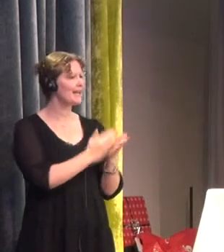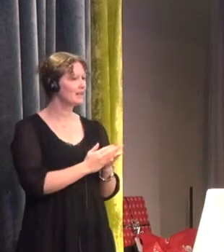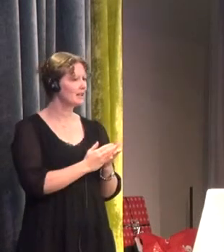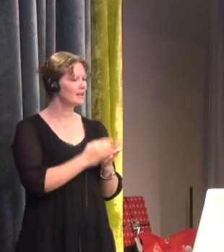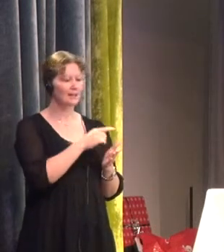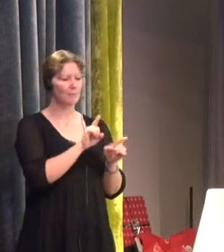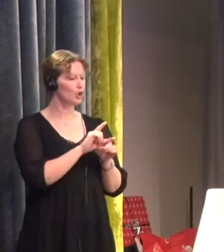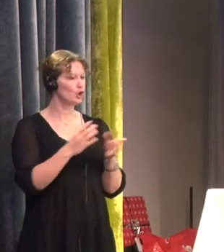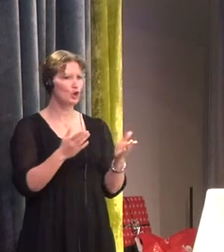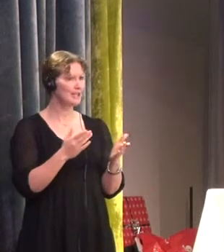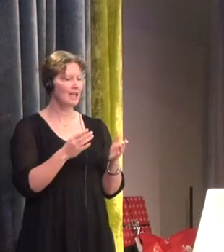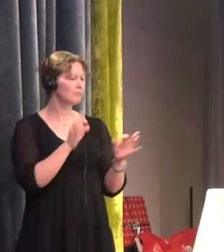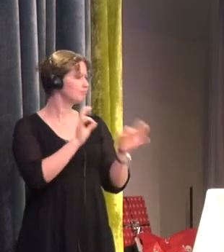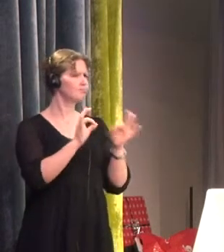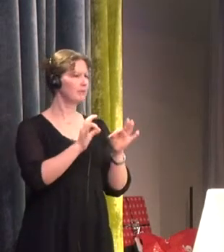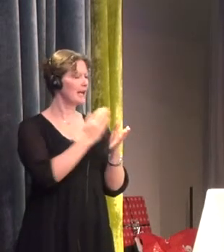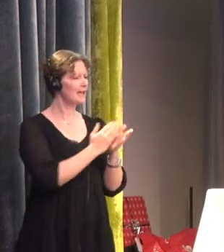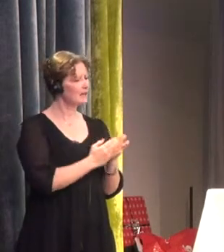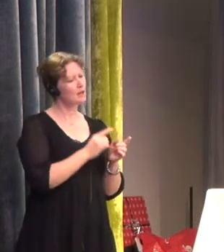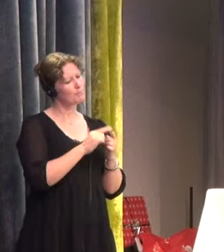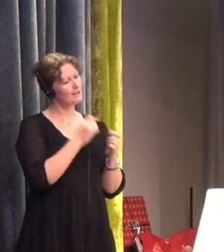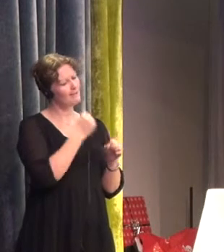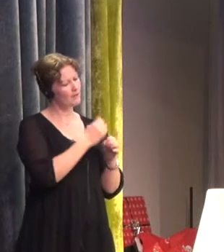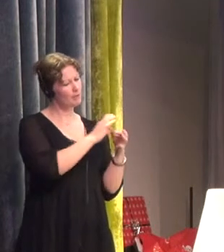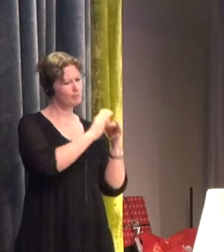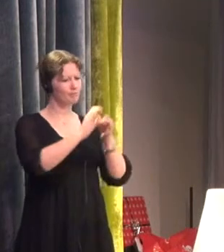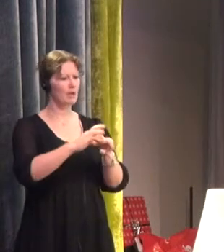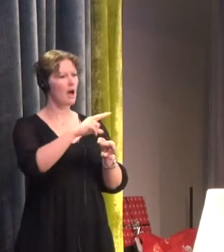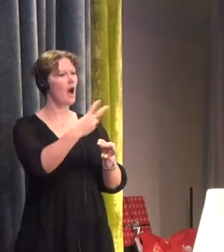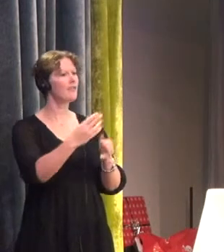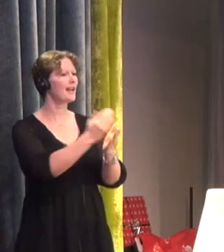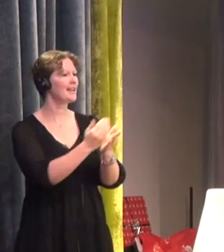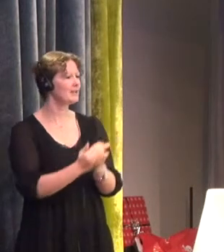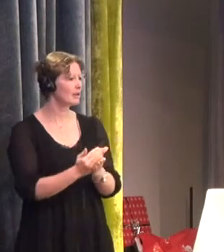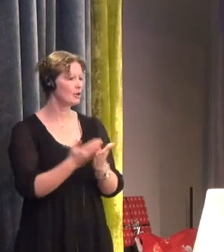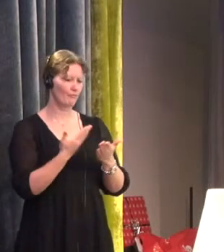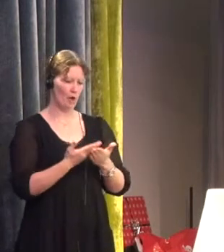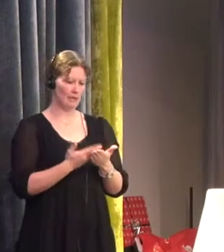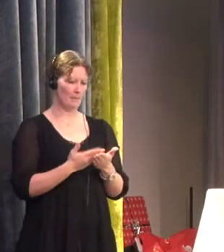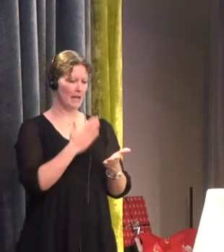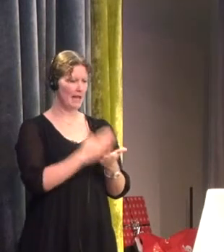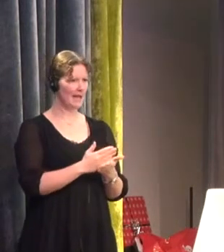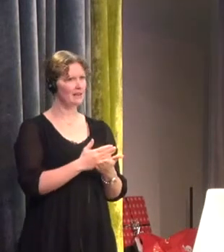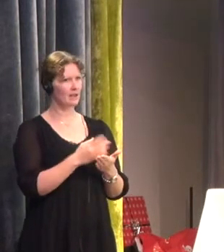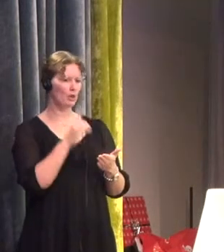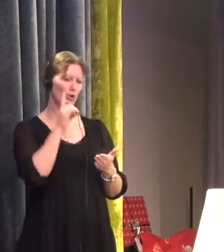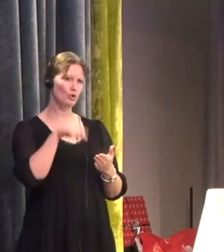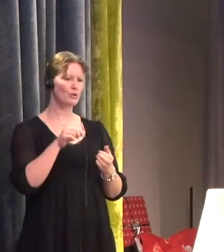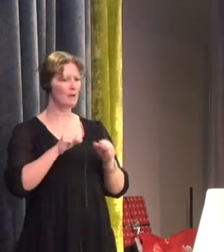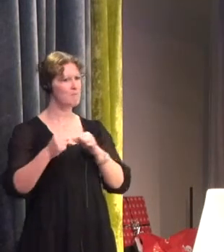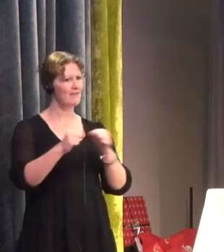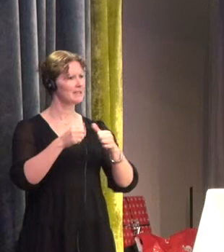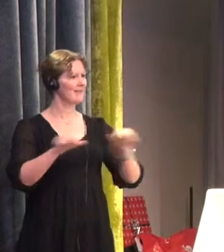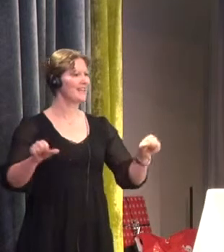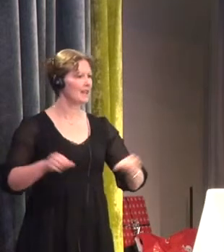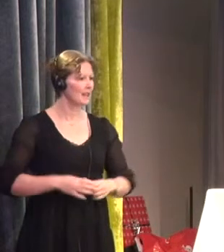to have linkages in other previous rights. So, for example, personal mobility. Obviously, you need to have personal mobility